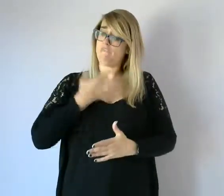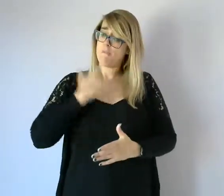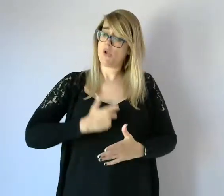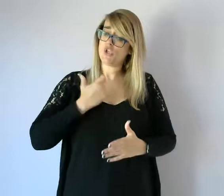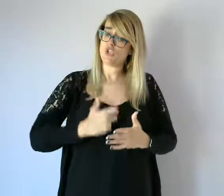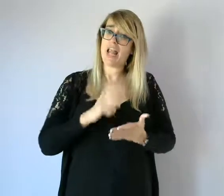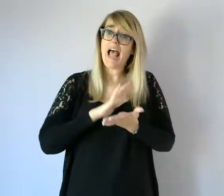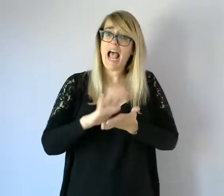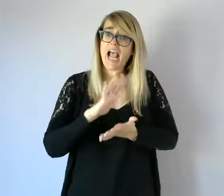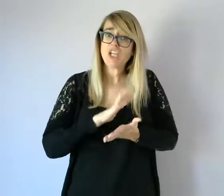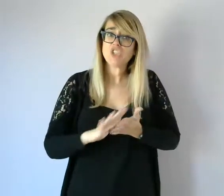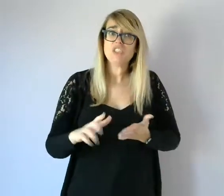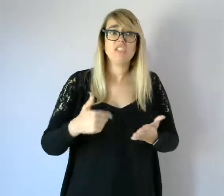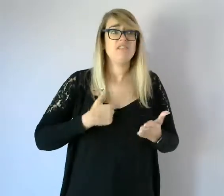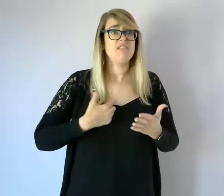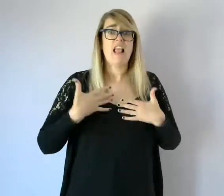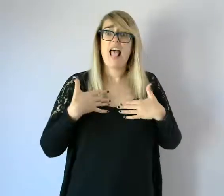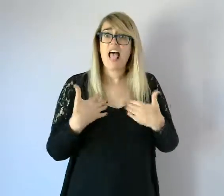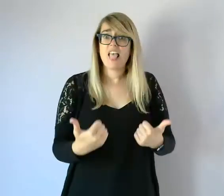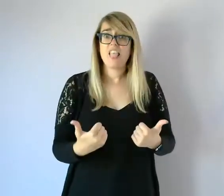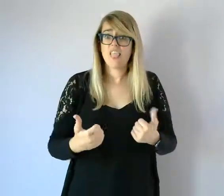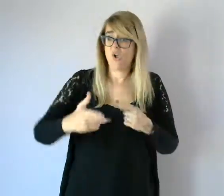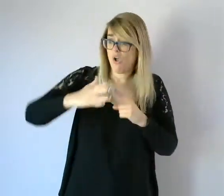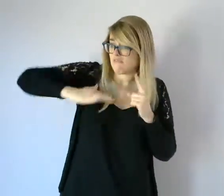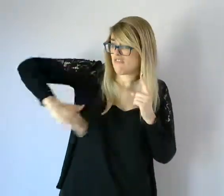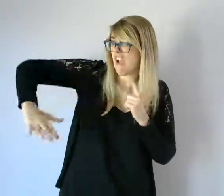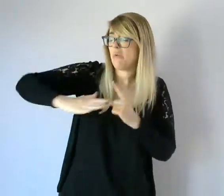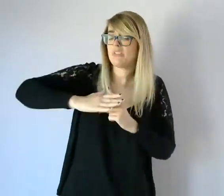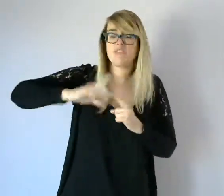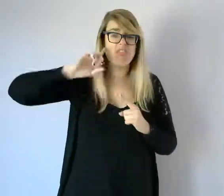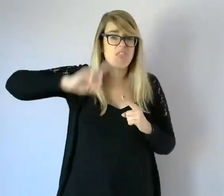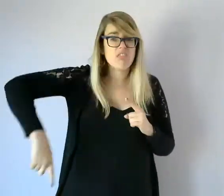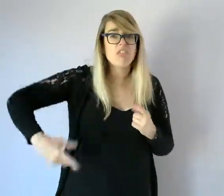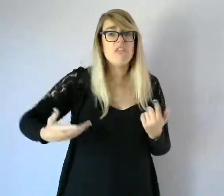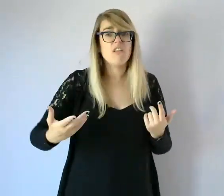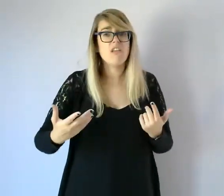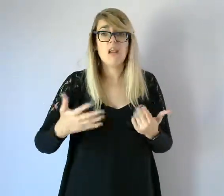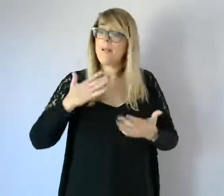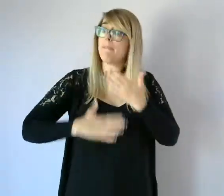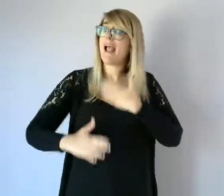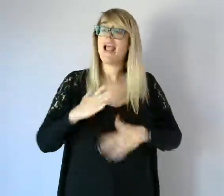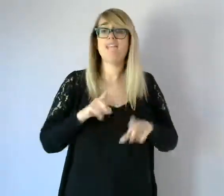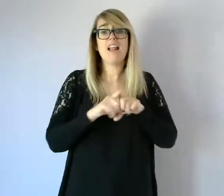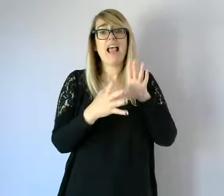hygiene, health or surroundings, and includes behaviour such as hoarding.